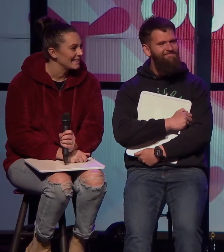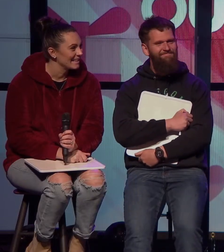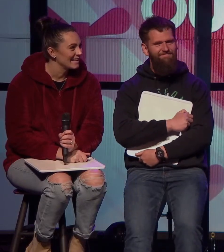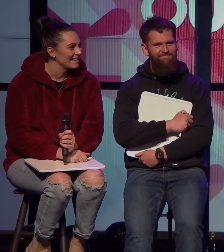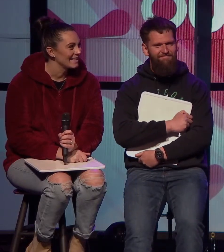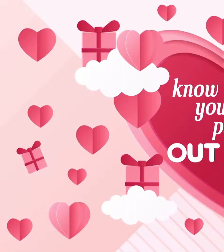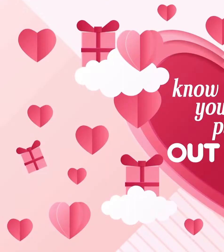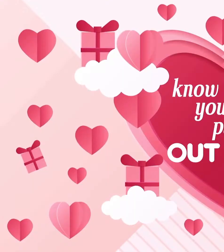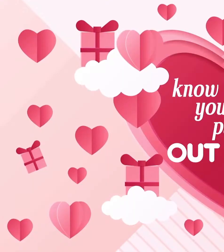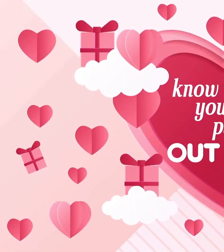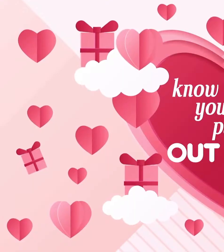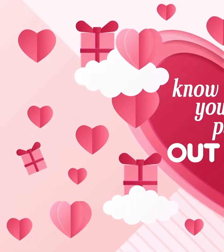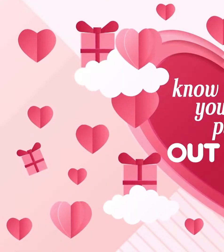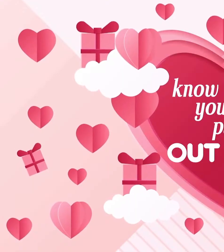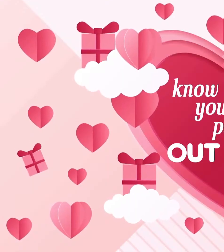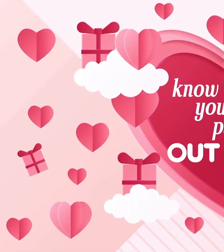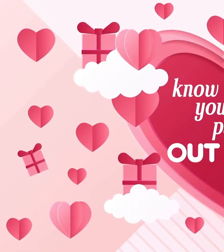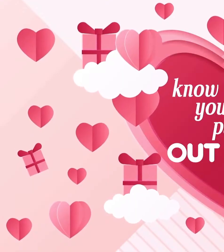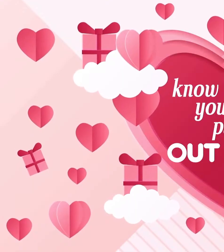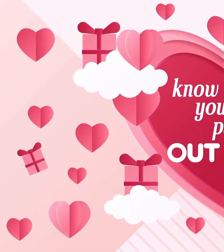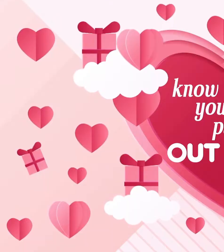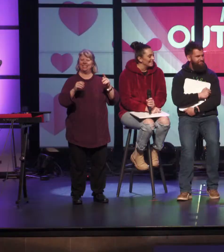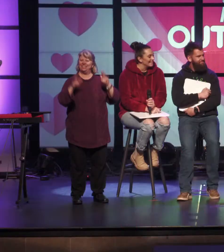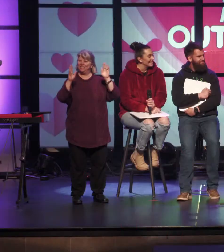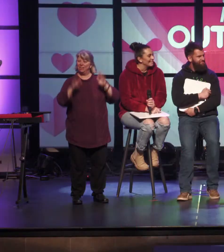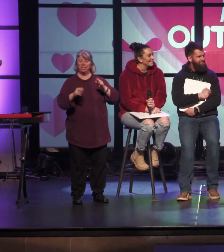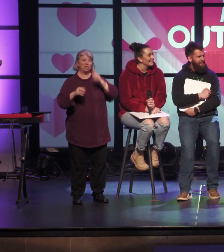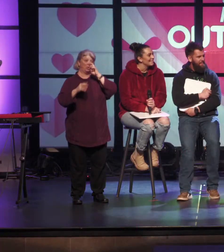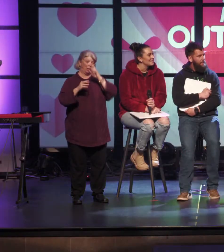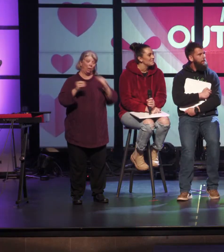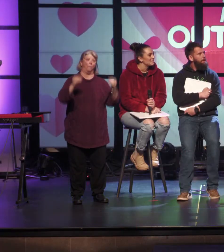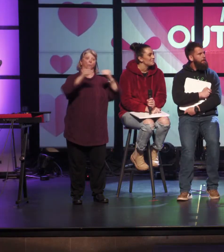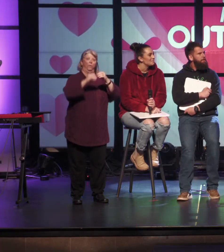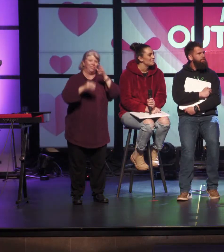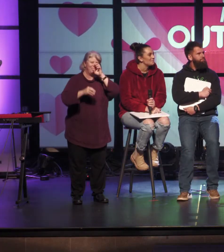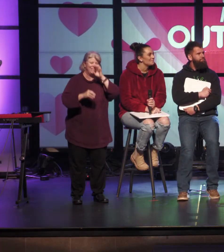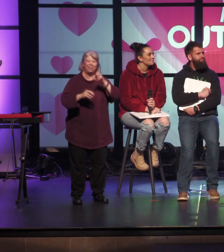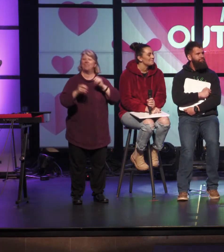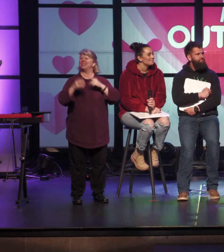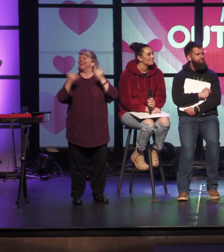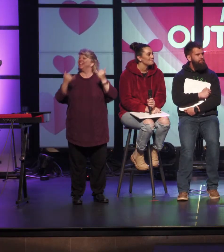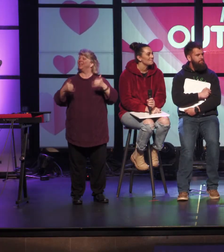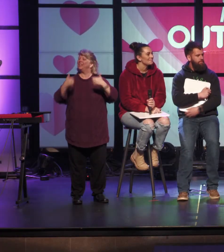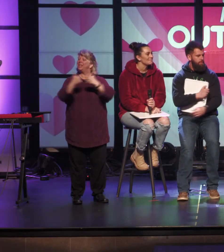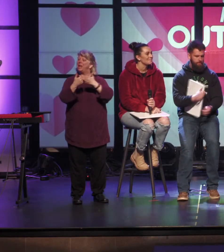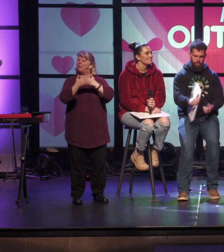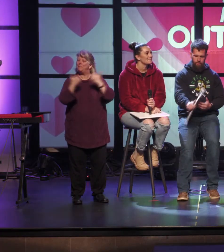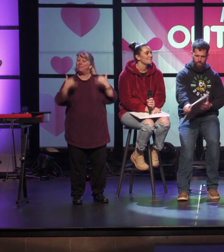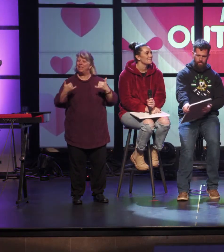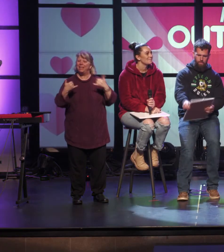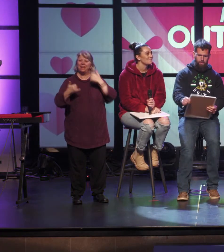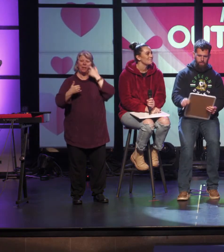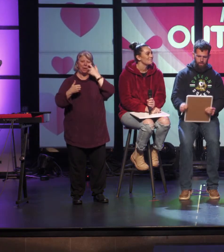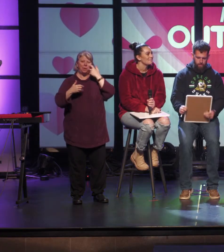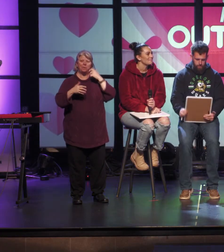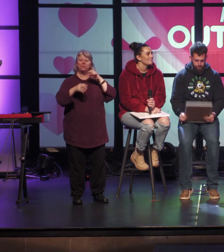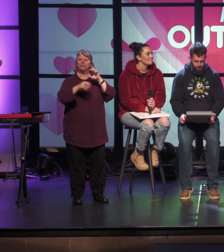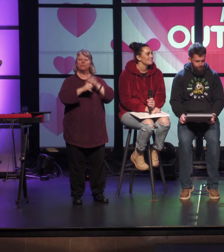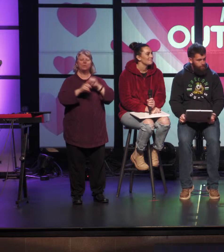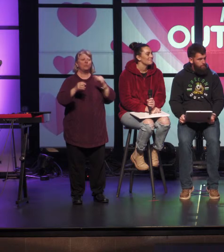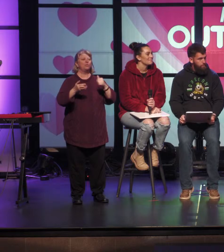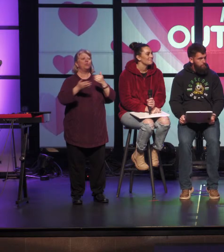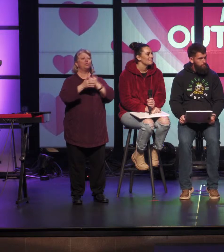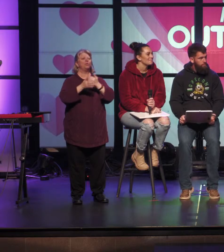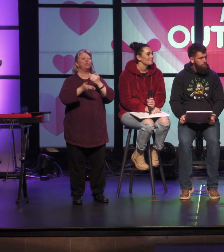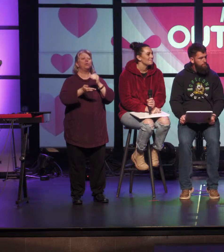okay, whatever. That's great. I love it. Strict and stricter. I love it. Okay, so here's how this game is going to work. It's kind of a traditional newlywed game.